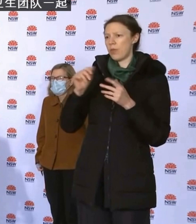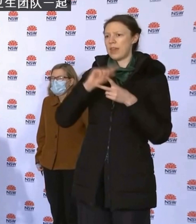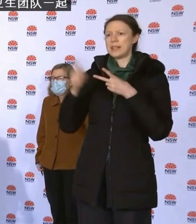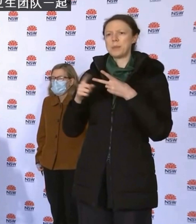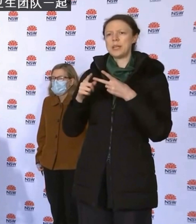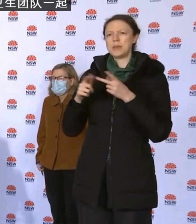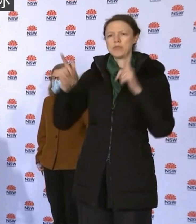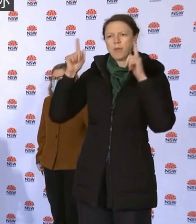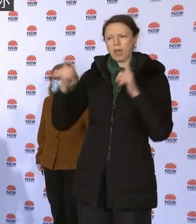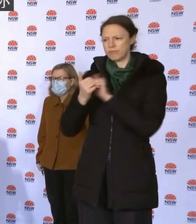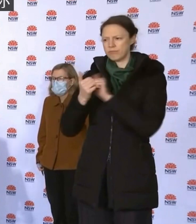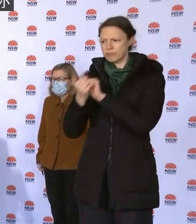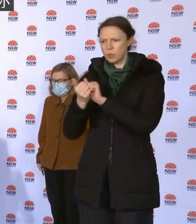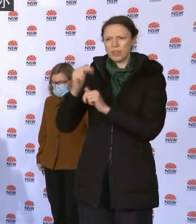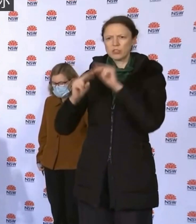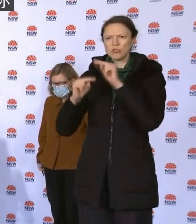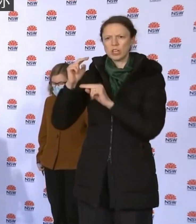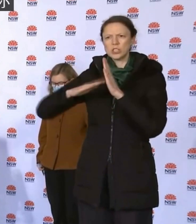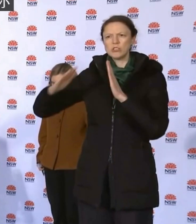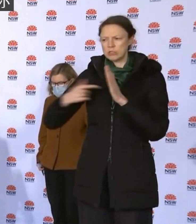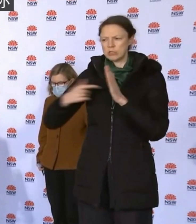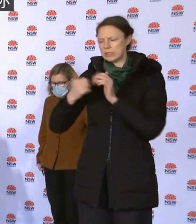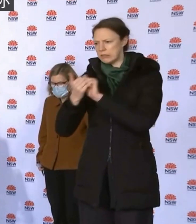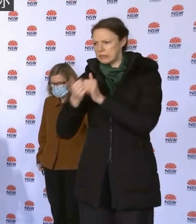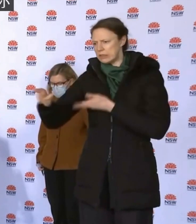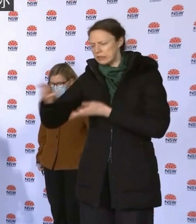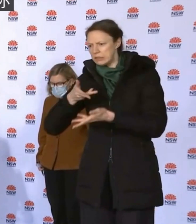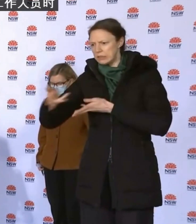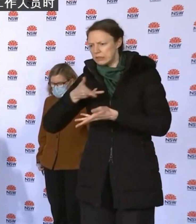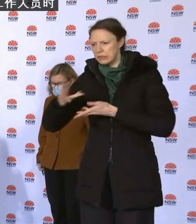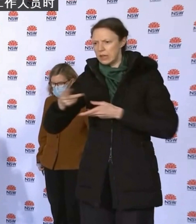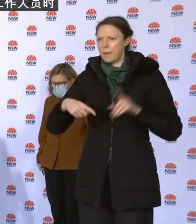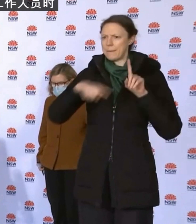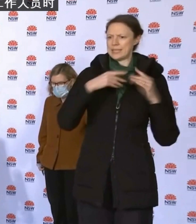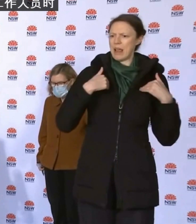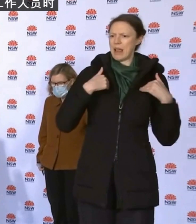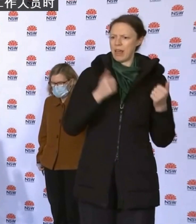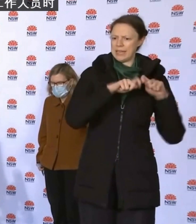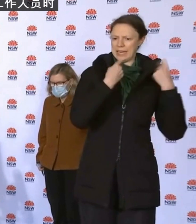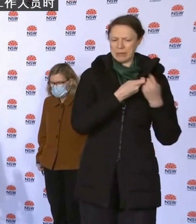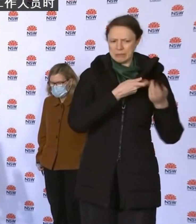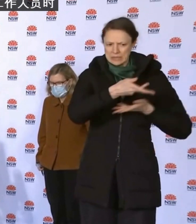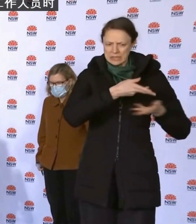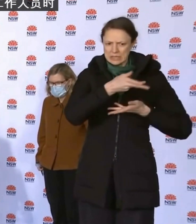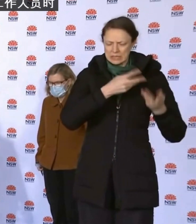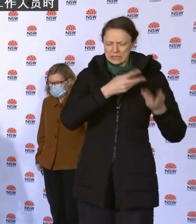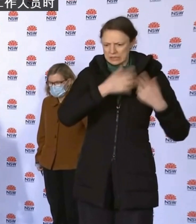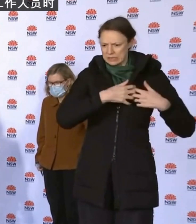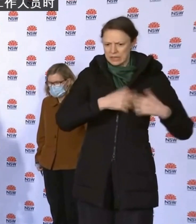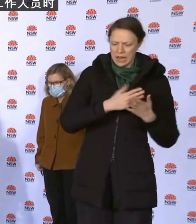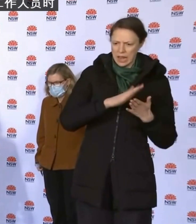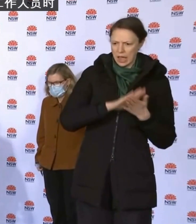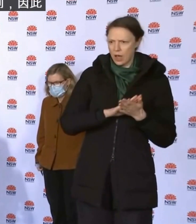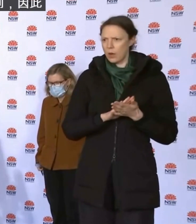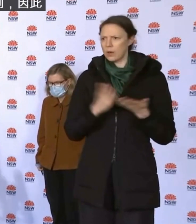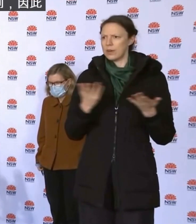public health team to make sure that every business, no matter how large or small, has, especially when it's regarding our mobile